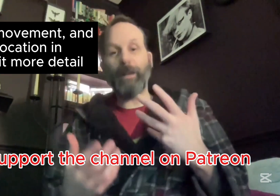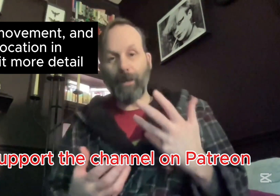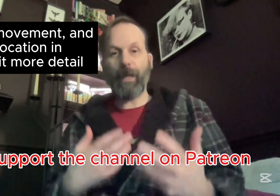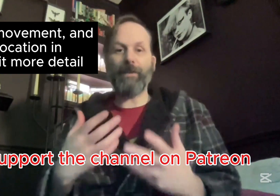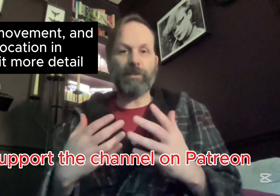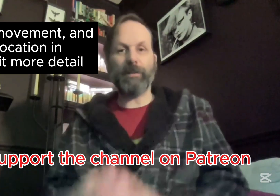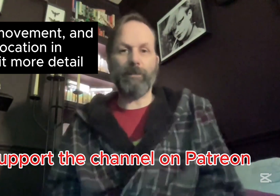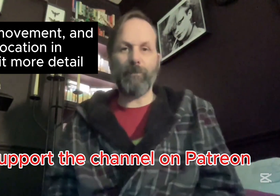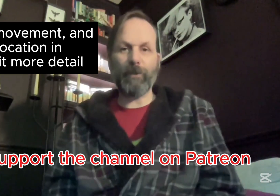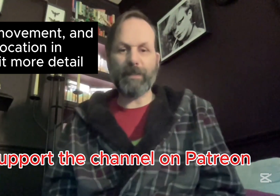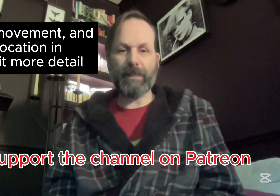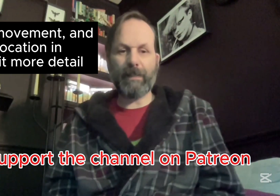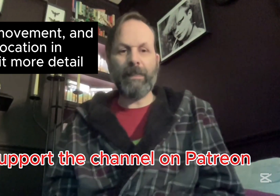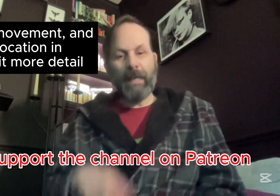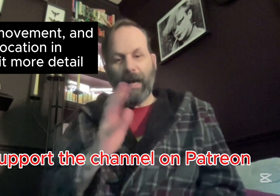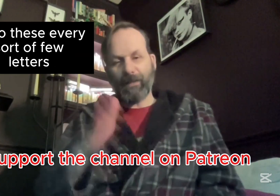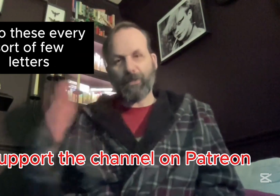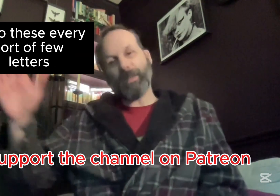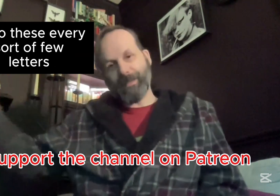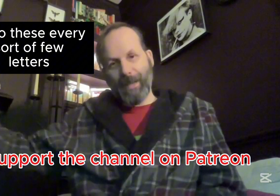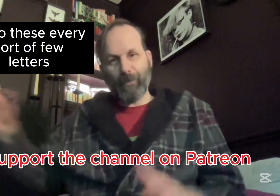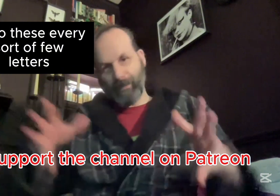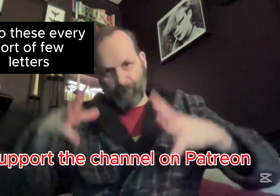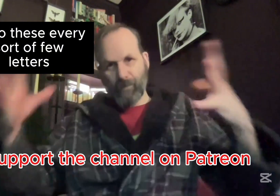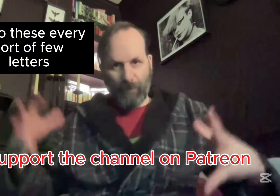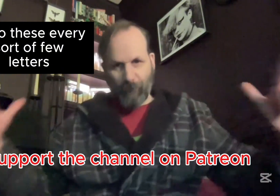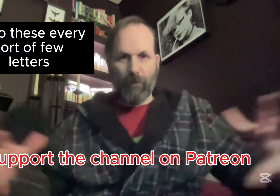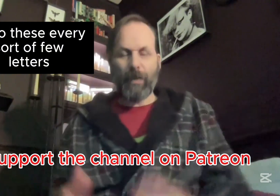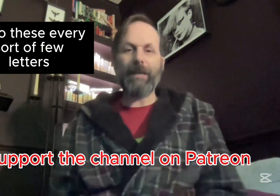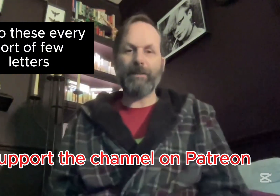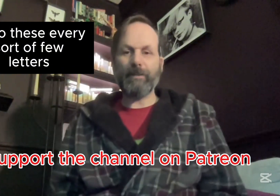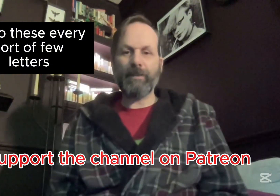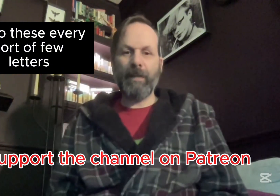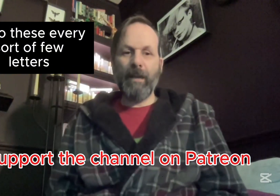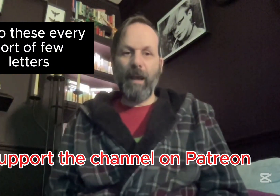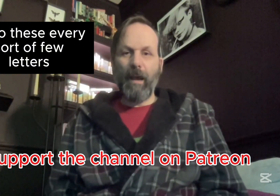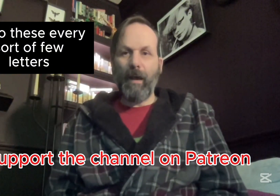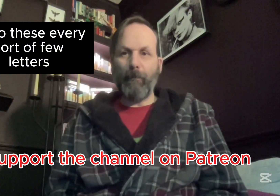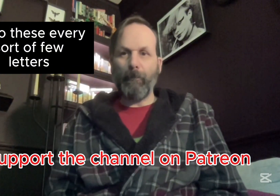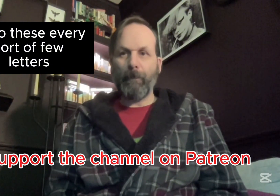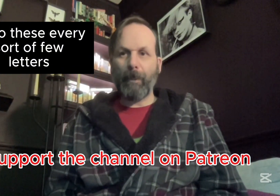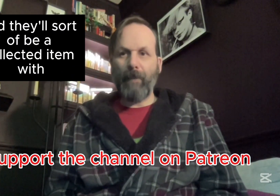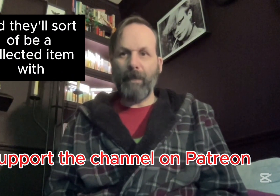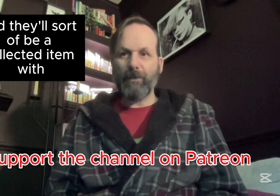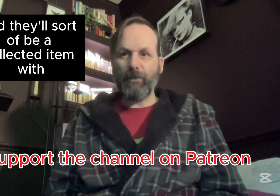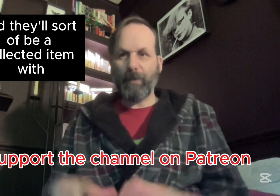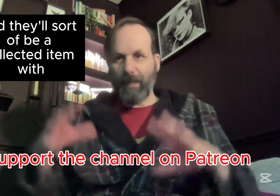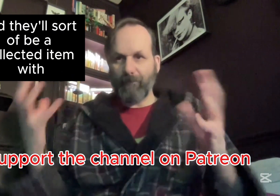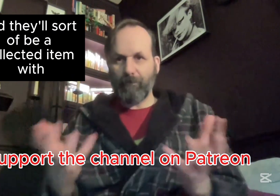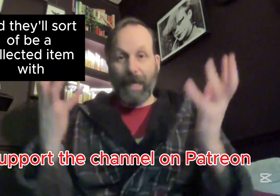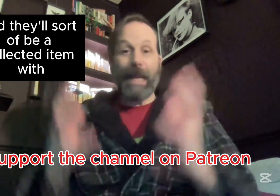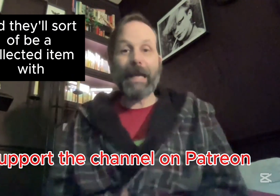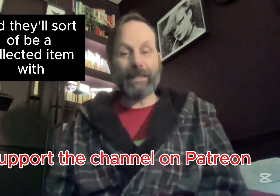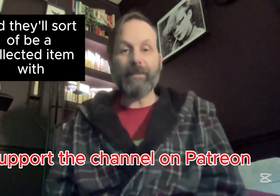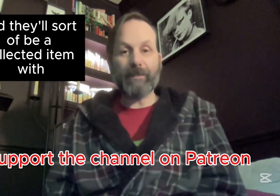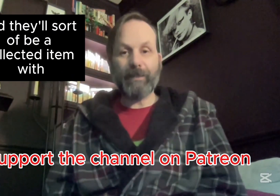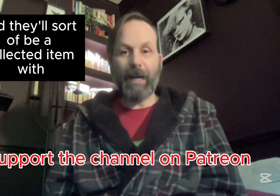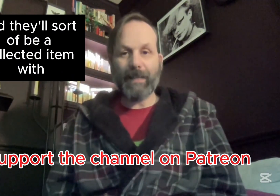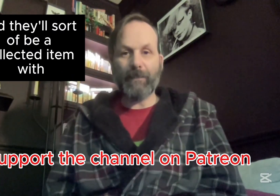the location in a bit more detail. I'll do these every sort of few letters, and they'll sort of be a collected item